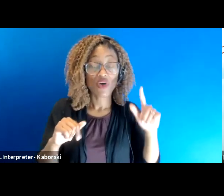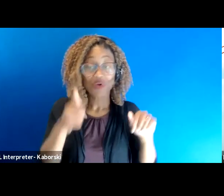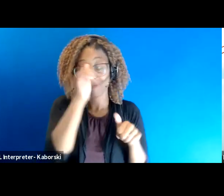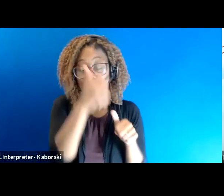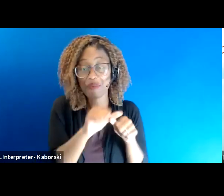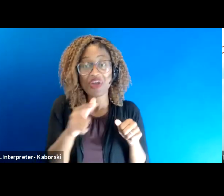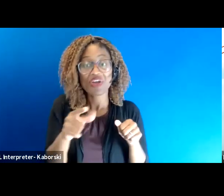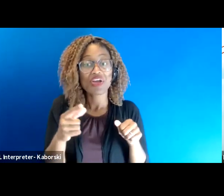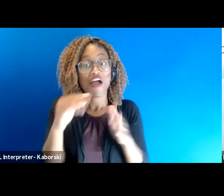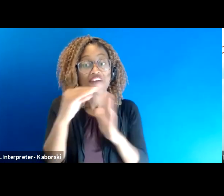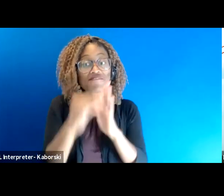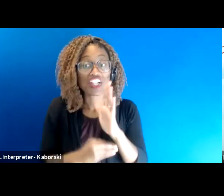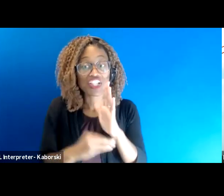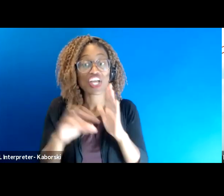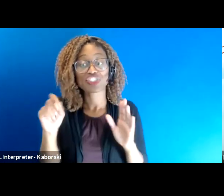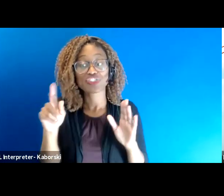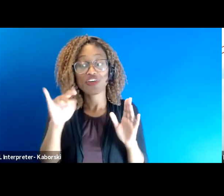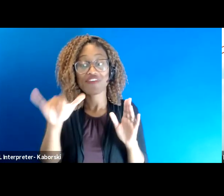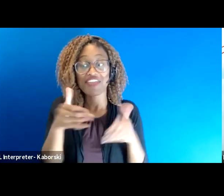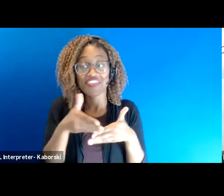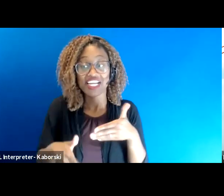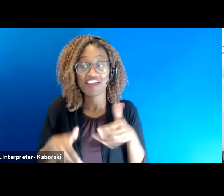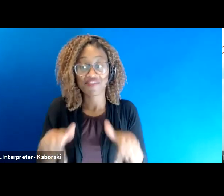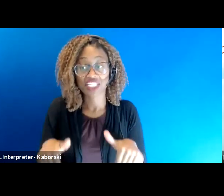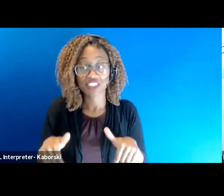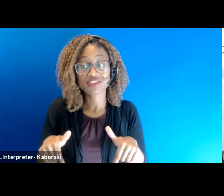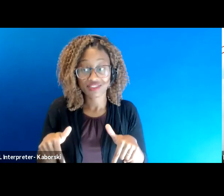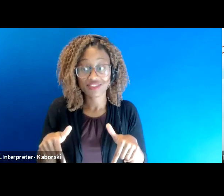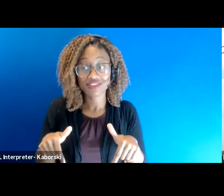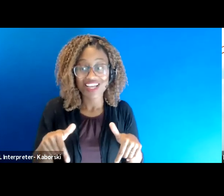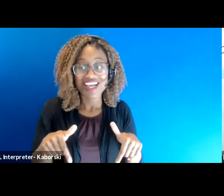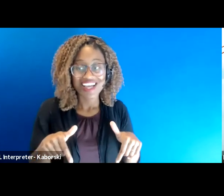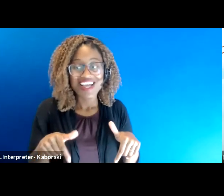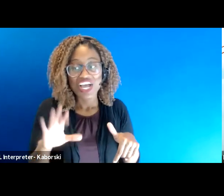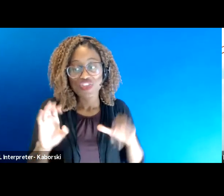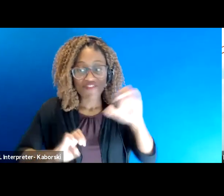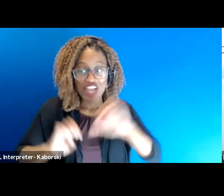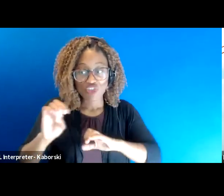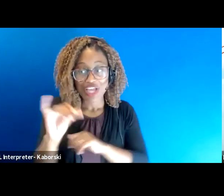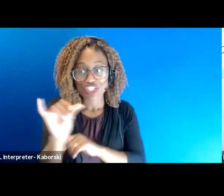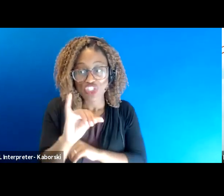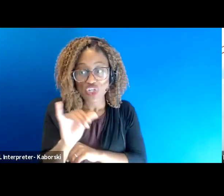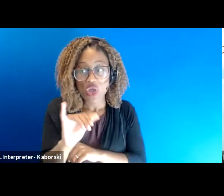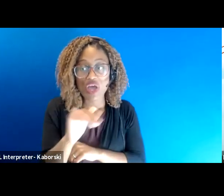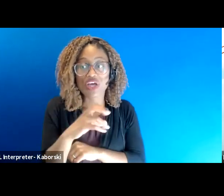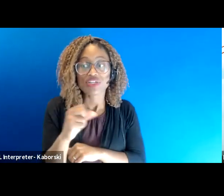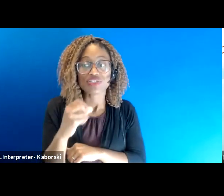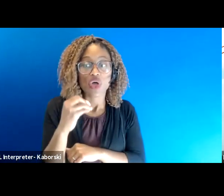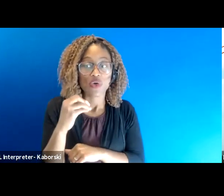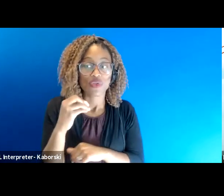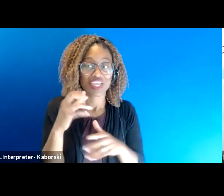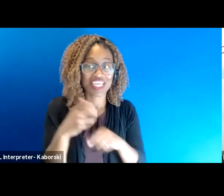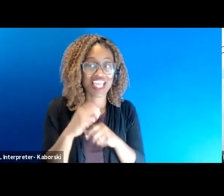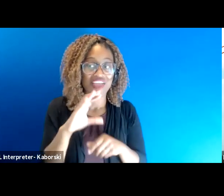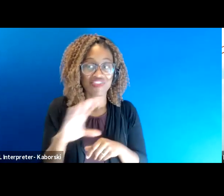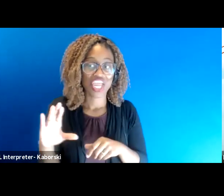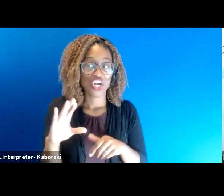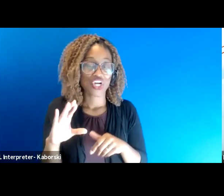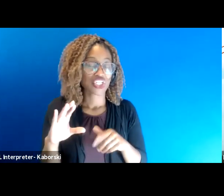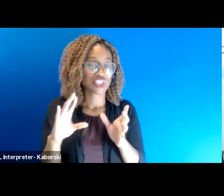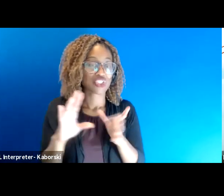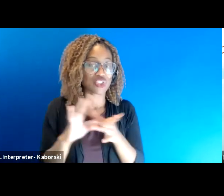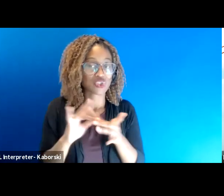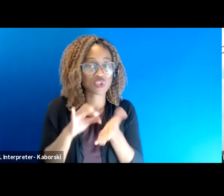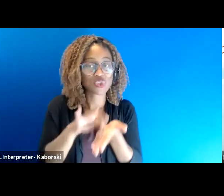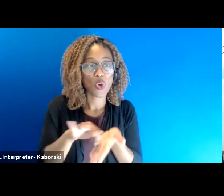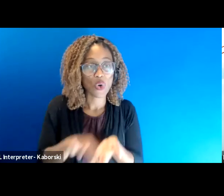to fill out the survey at the end of this, so that in the evaluation, so they can get their scores, and it just helps